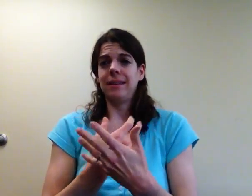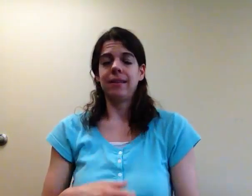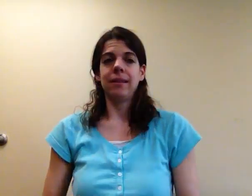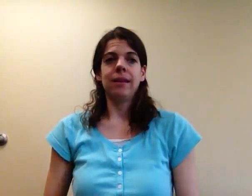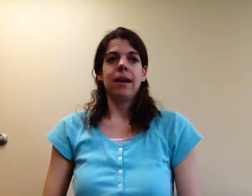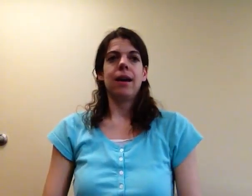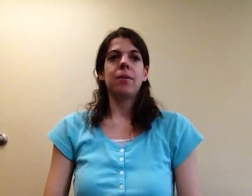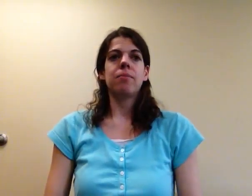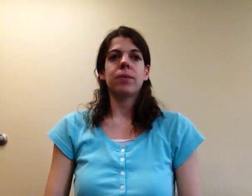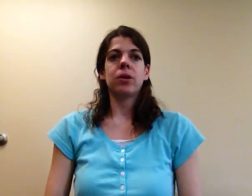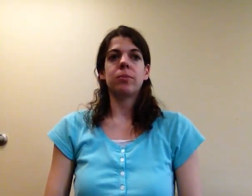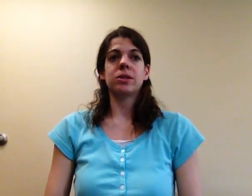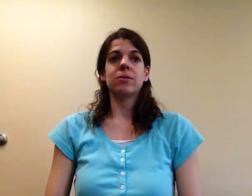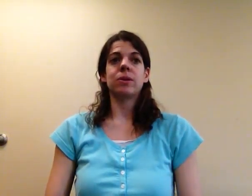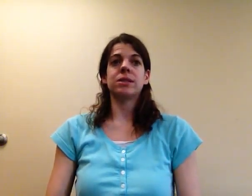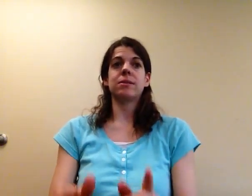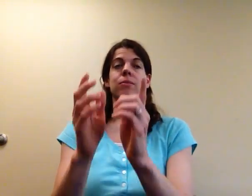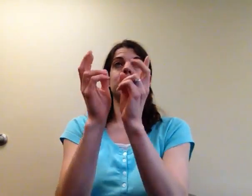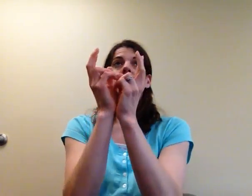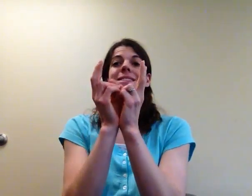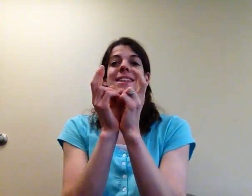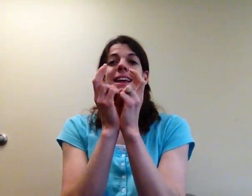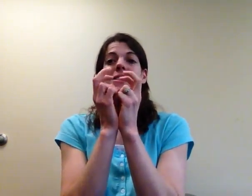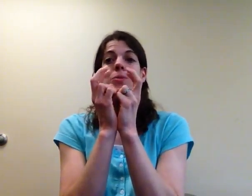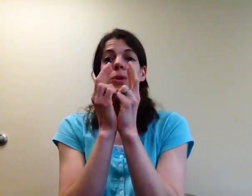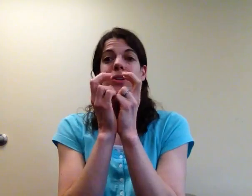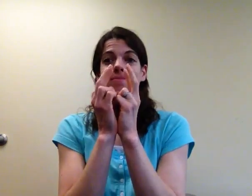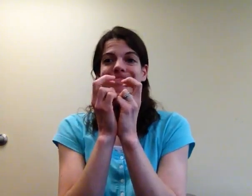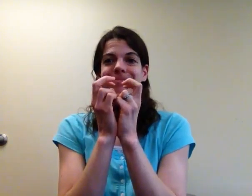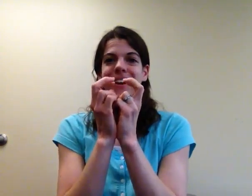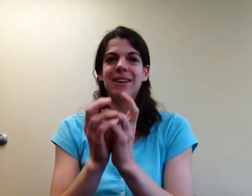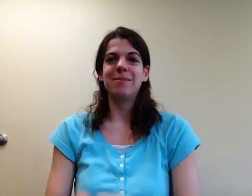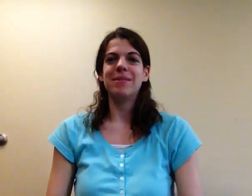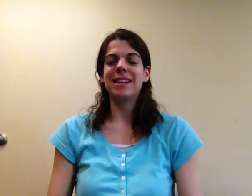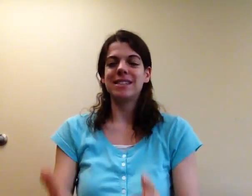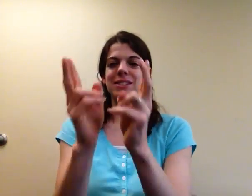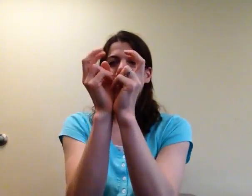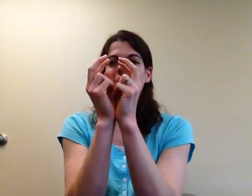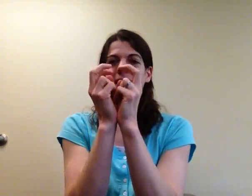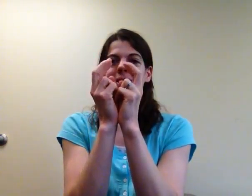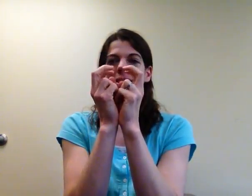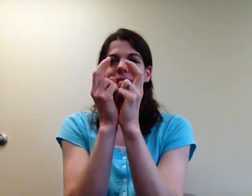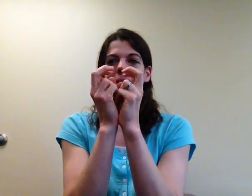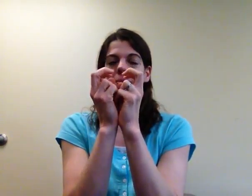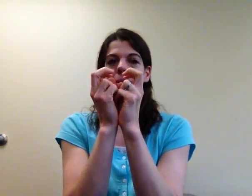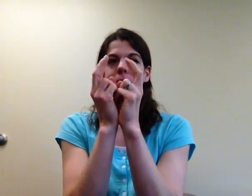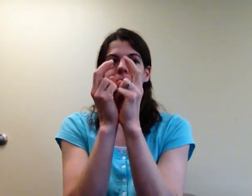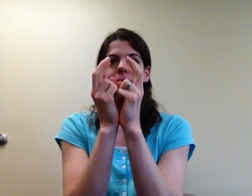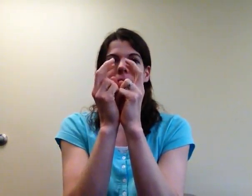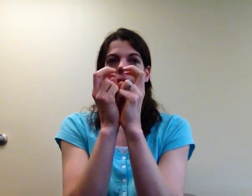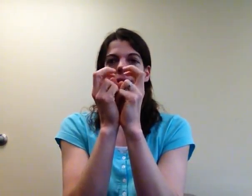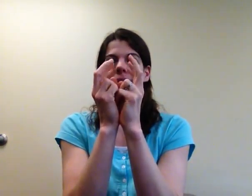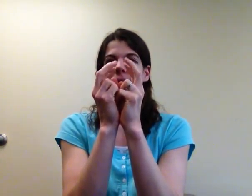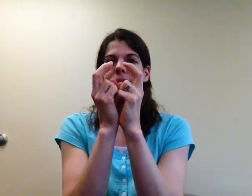teeth. Heard one person say they had a squirrel, and that's to take your B hands and you kind of bend them like teeth,